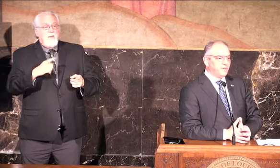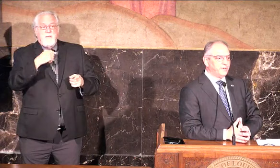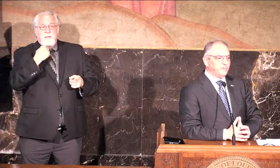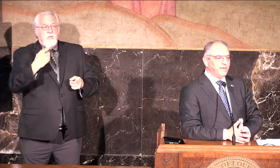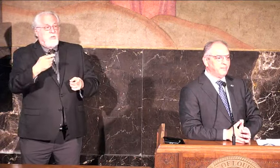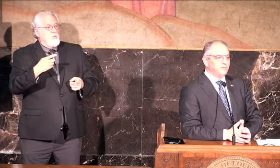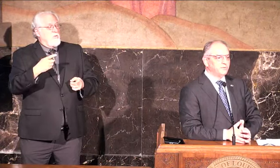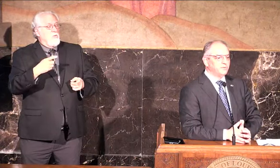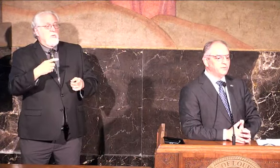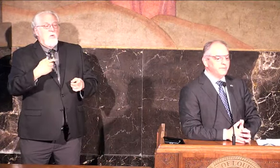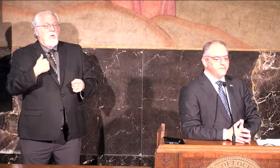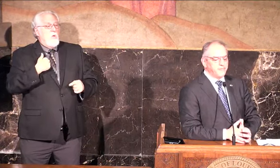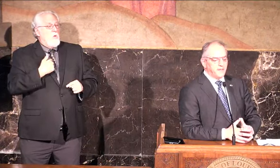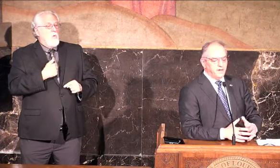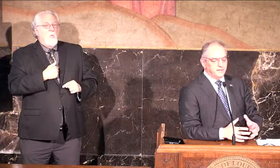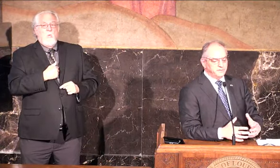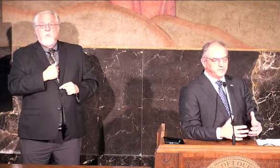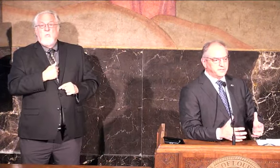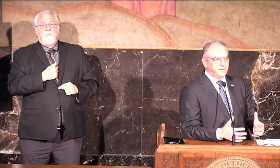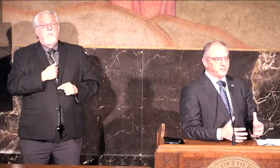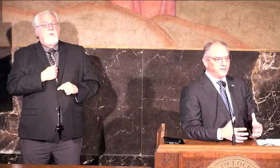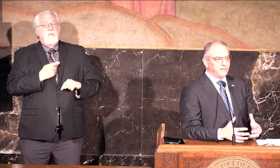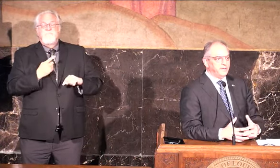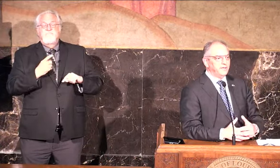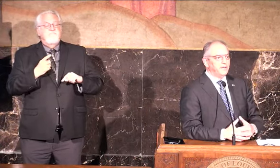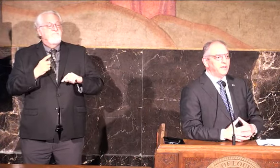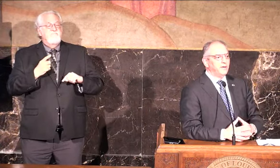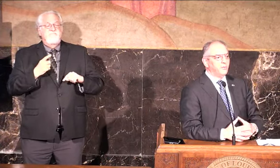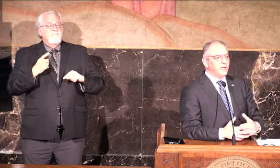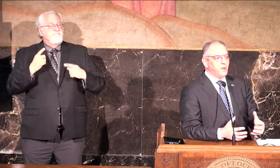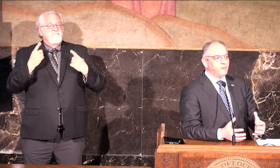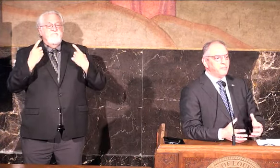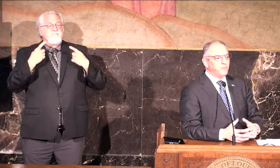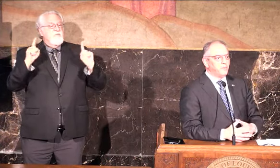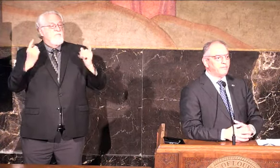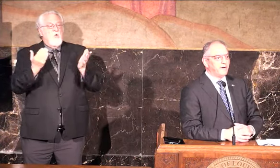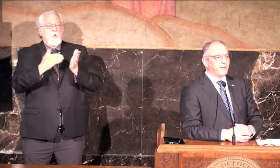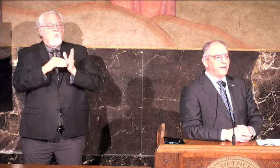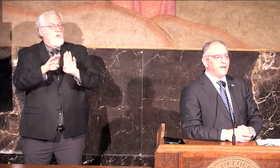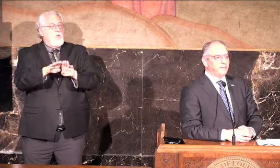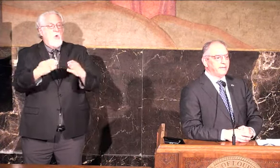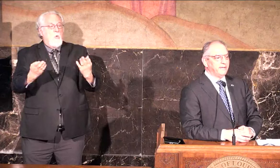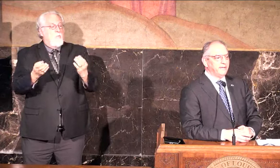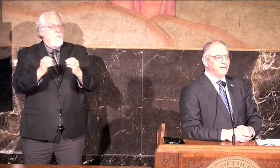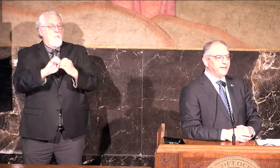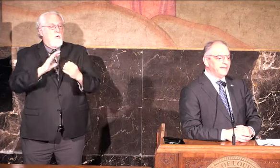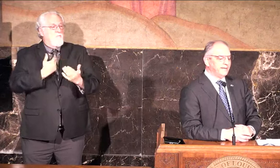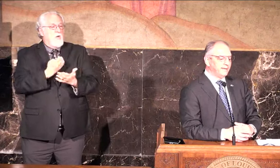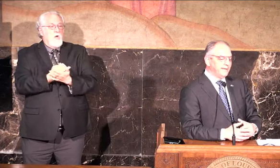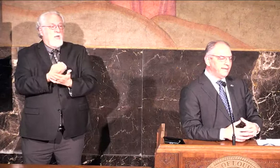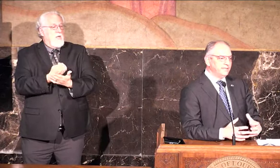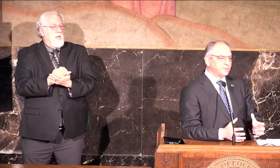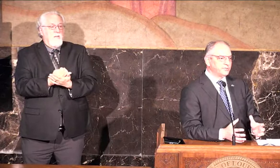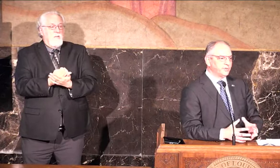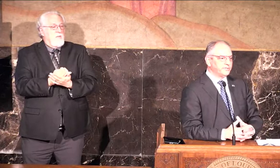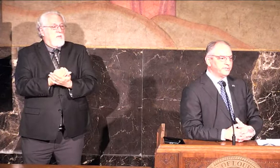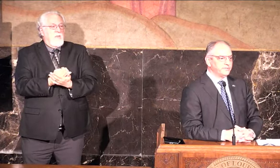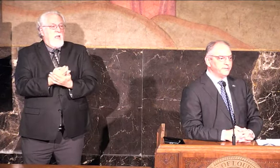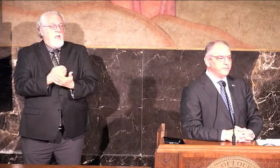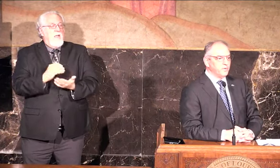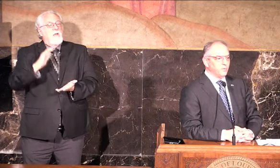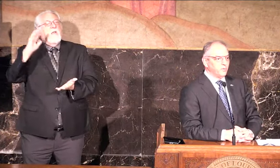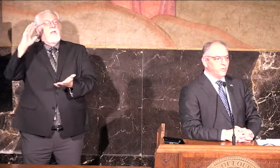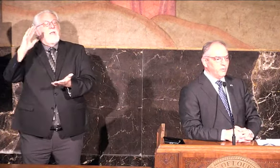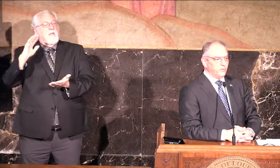not going to be able to successfully reopen more of our economy and ease